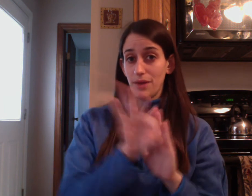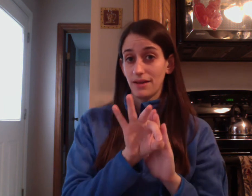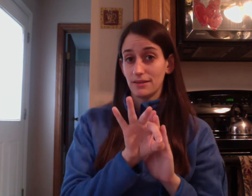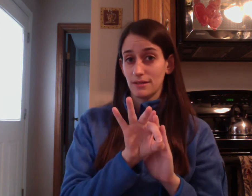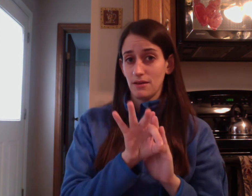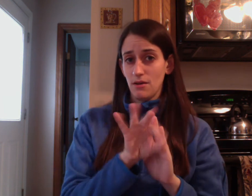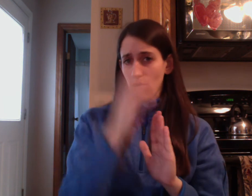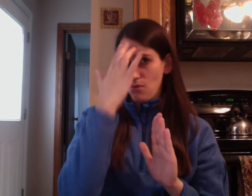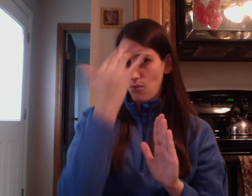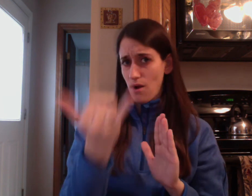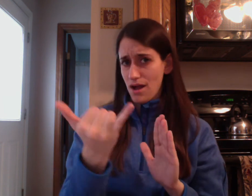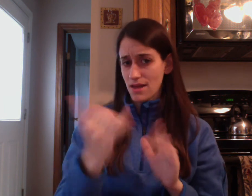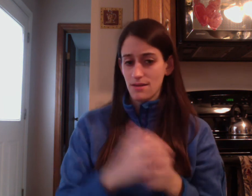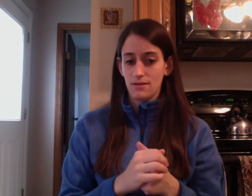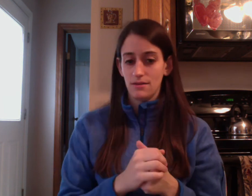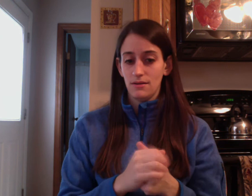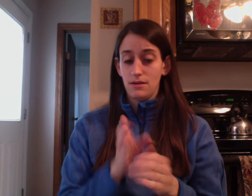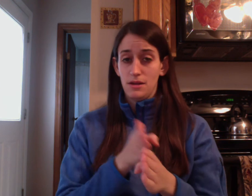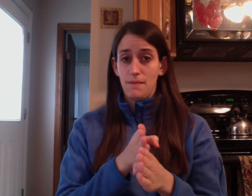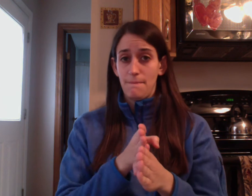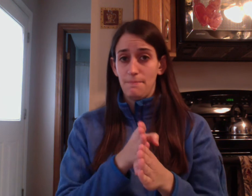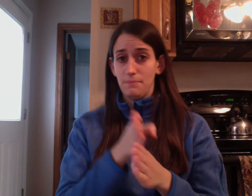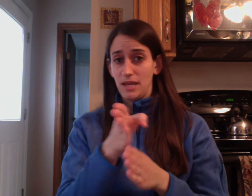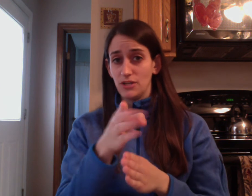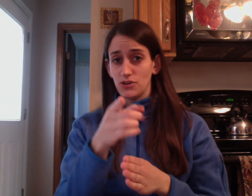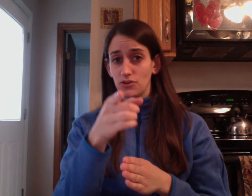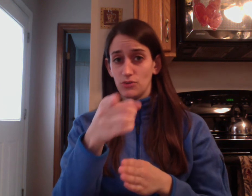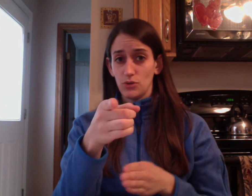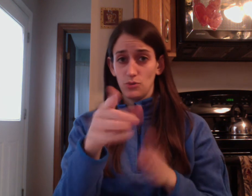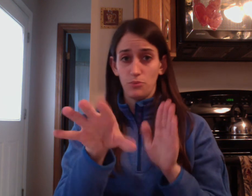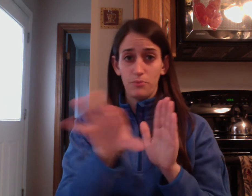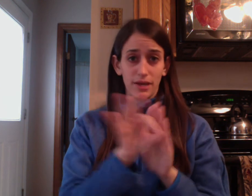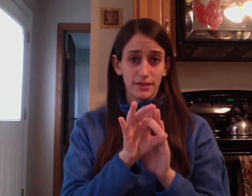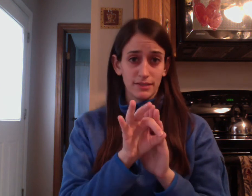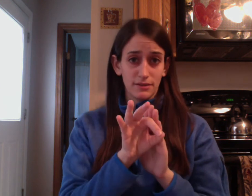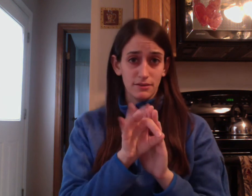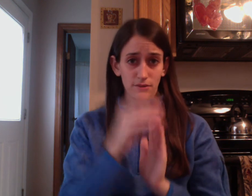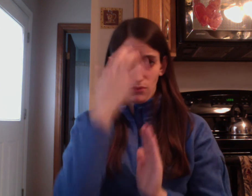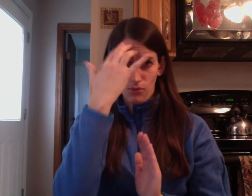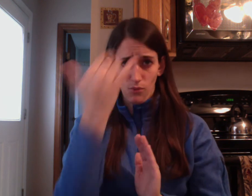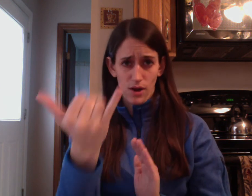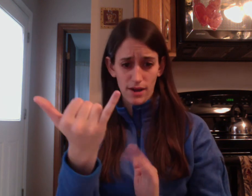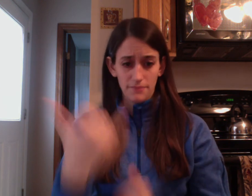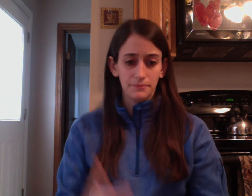picked, why? Major you picked, why?